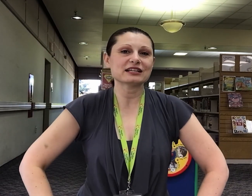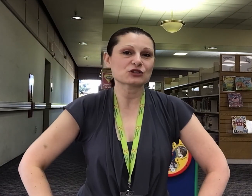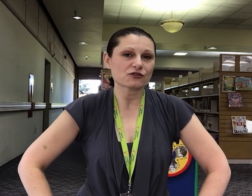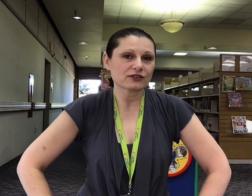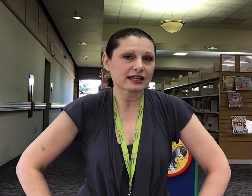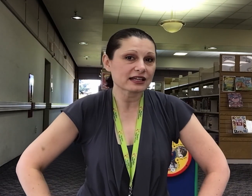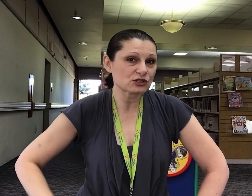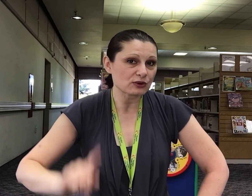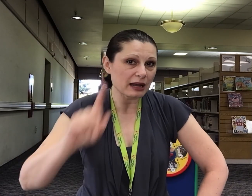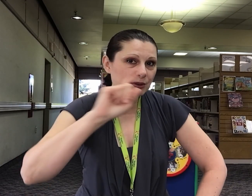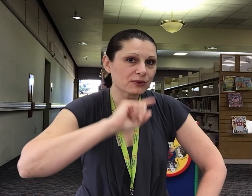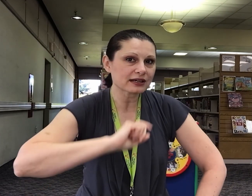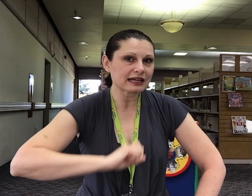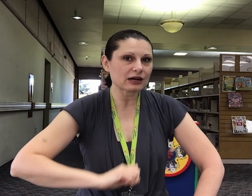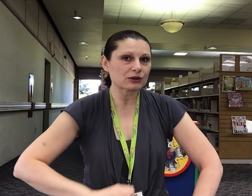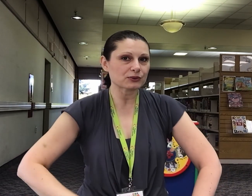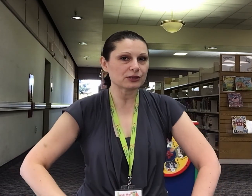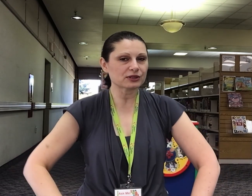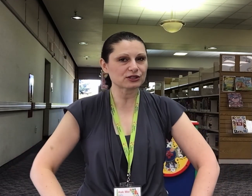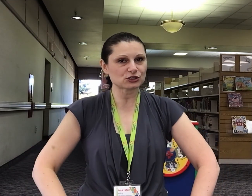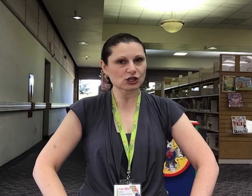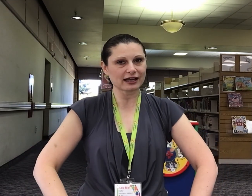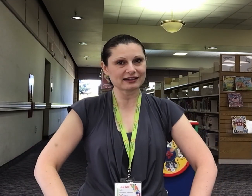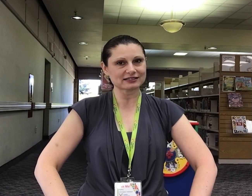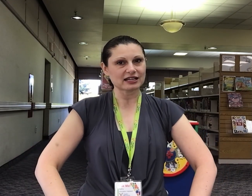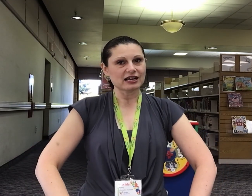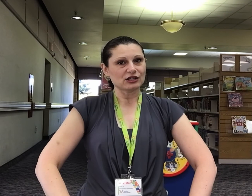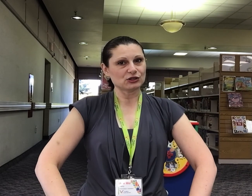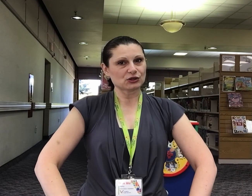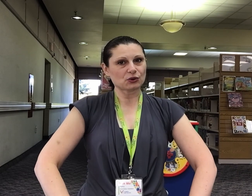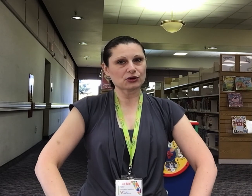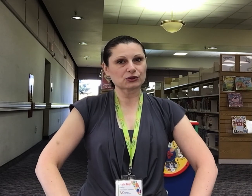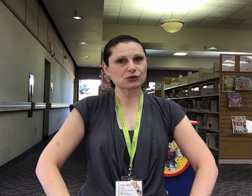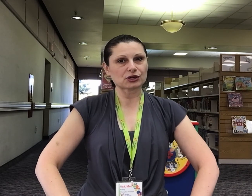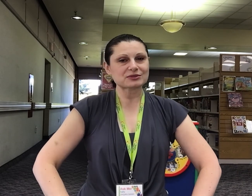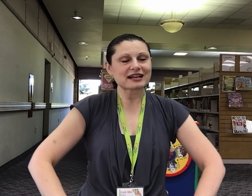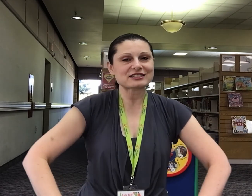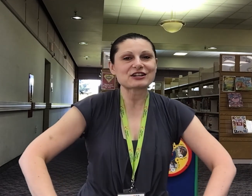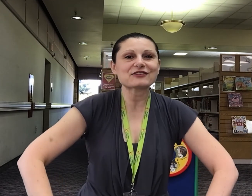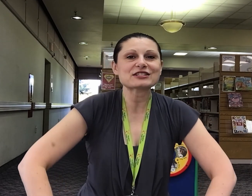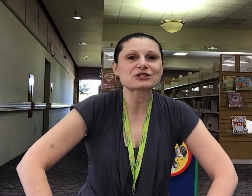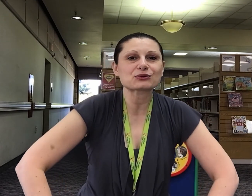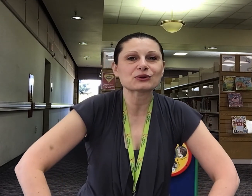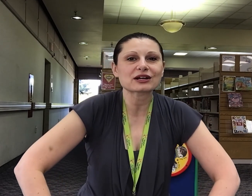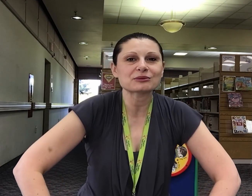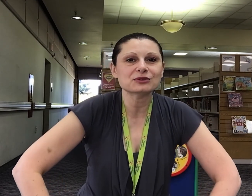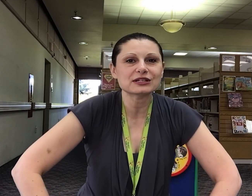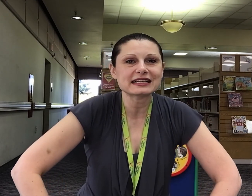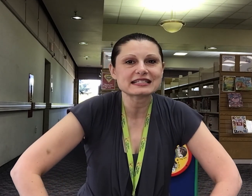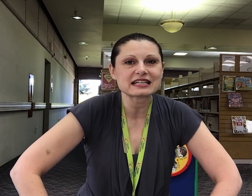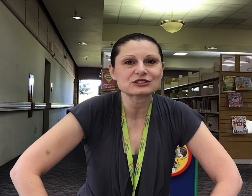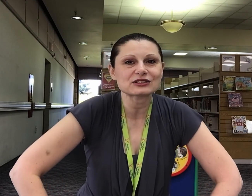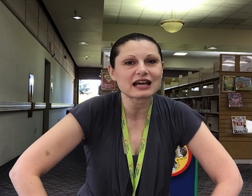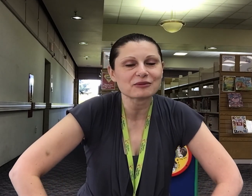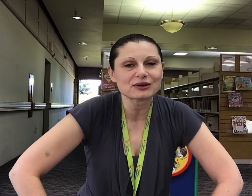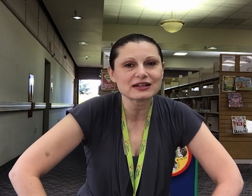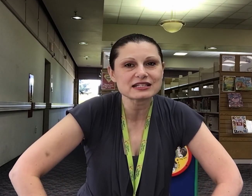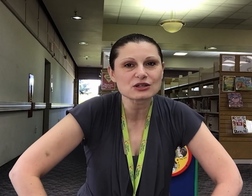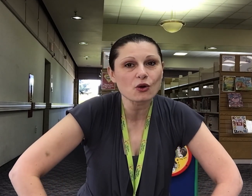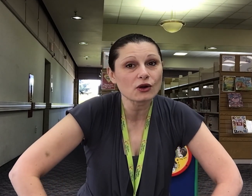don't forget to grab a book now and read with your child. You could order through curbside service through our community center libraries, or you